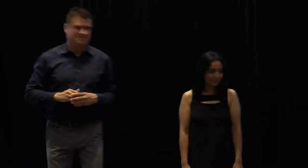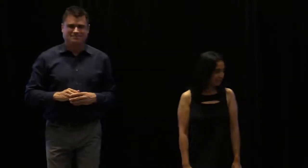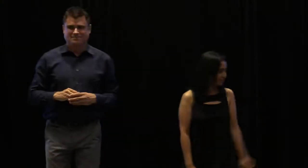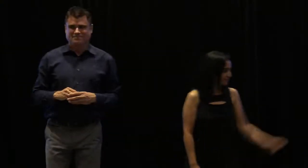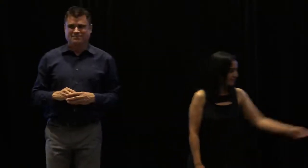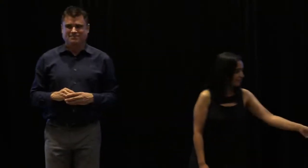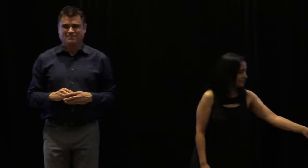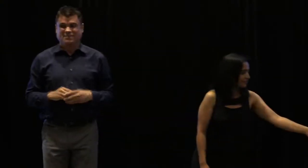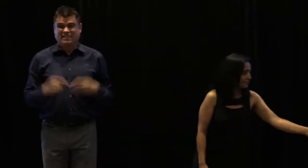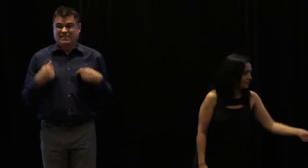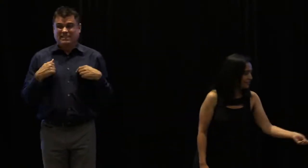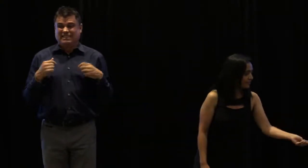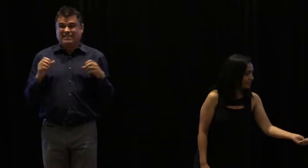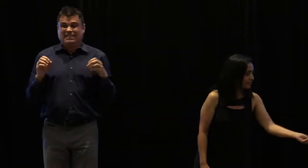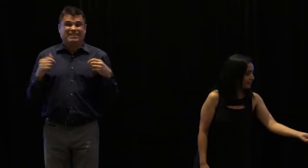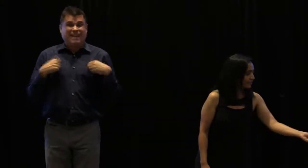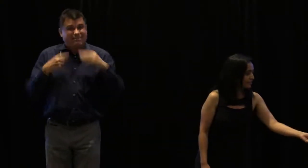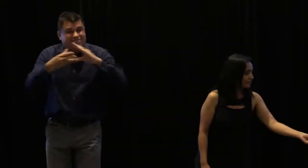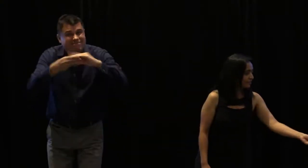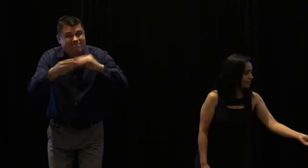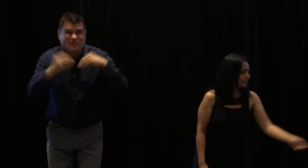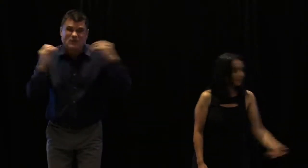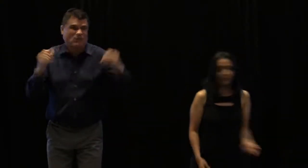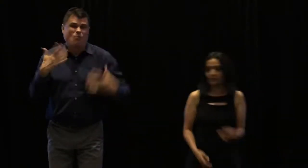Gotta be over here on the X.